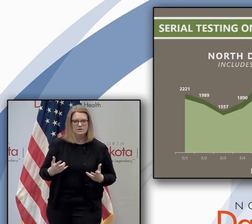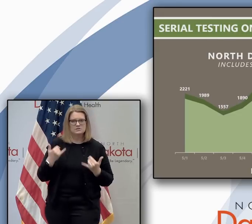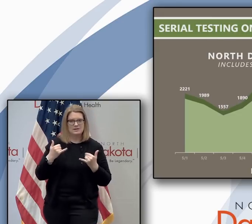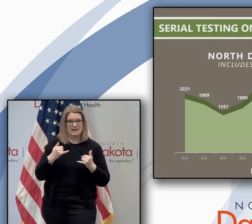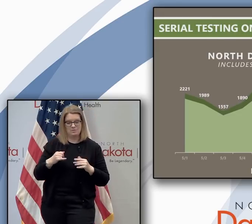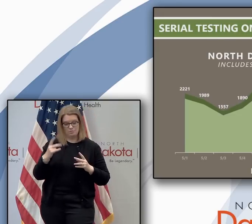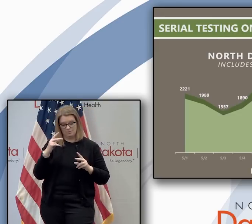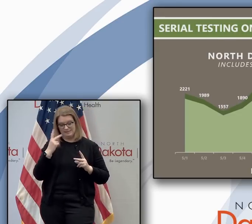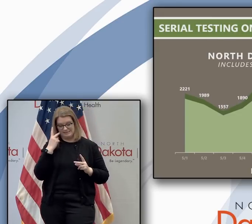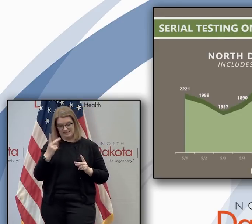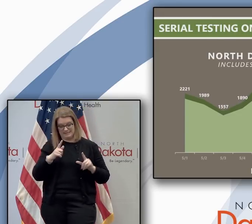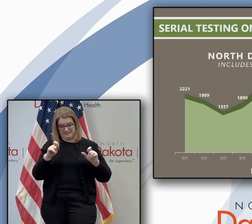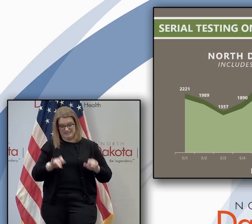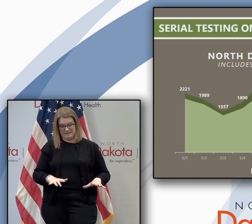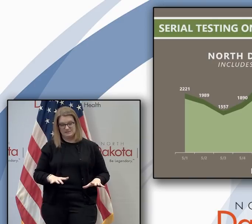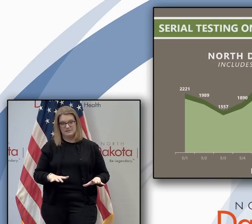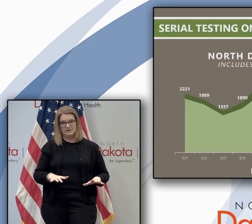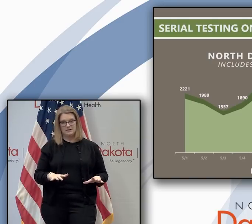testing related